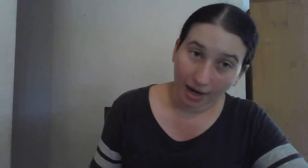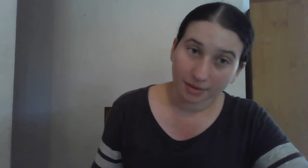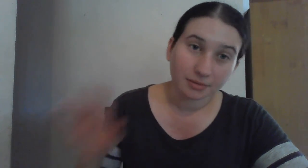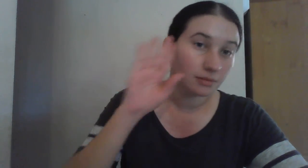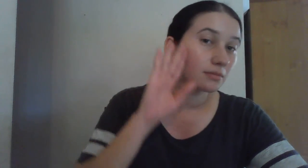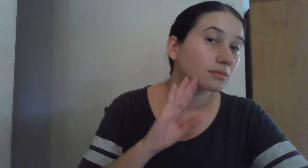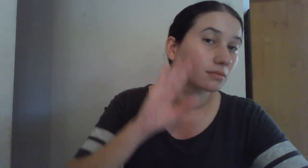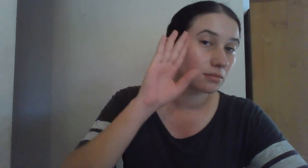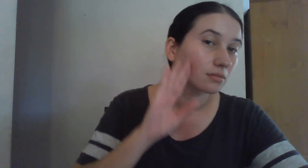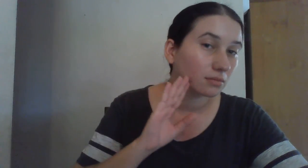Brown.